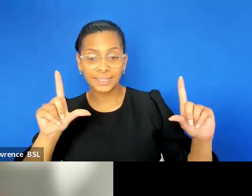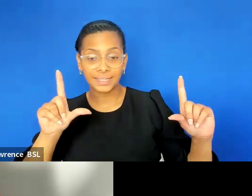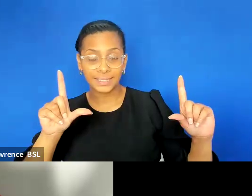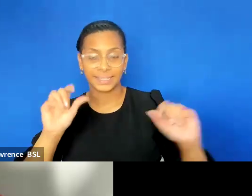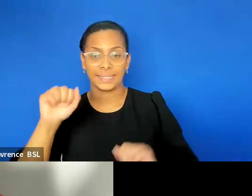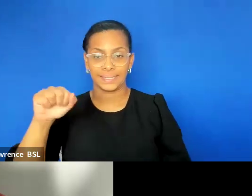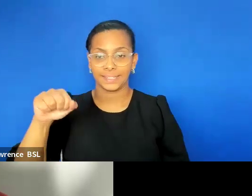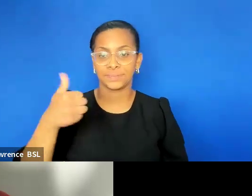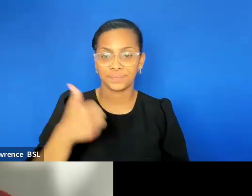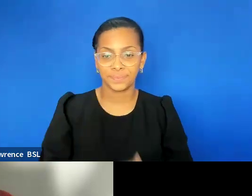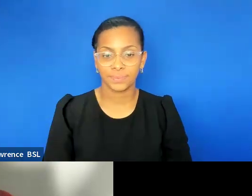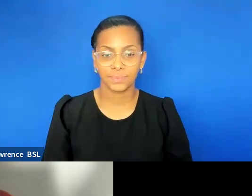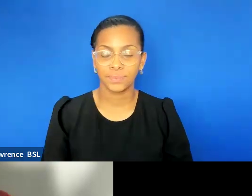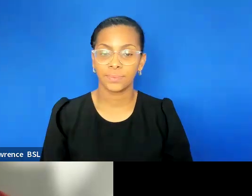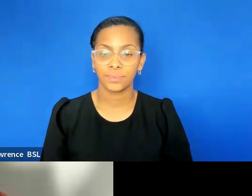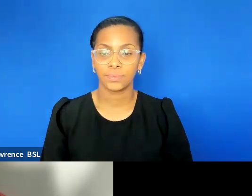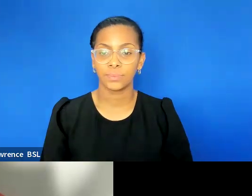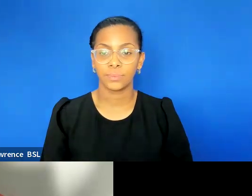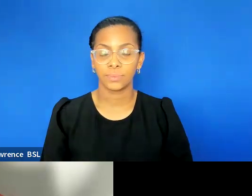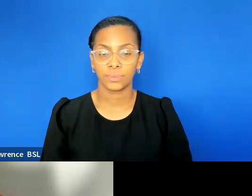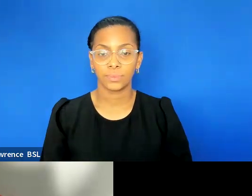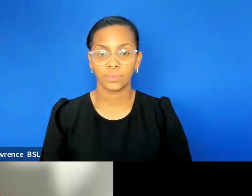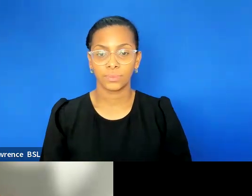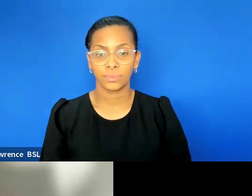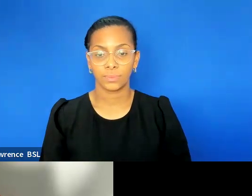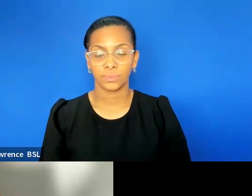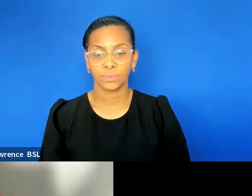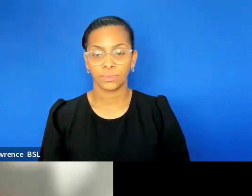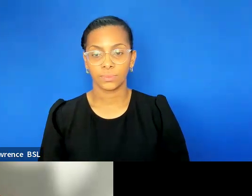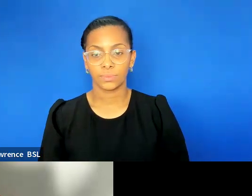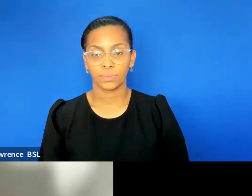up. And then if I put it in slideshow mode.